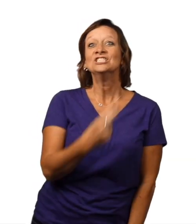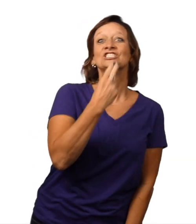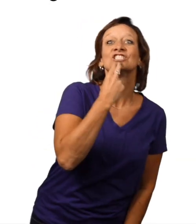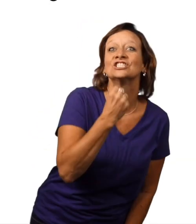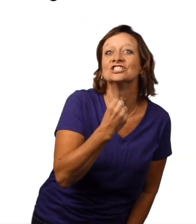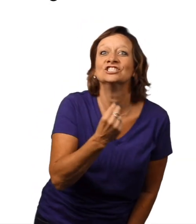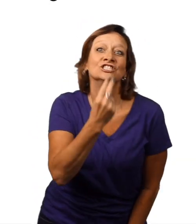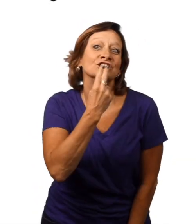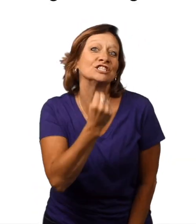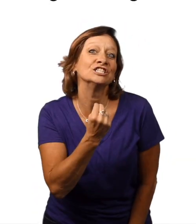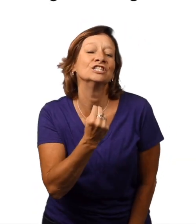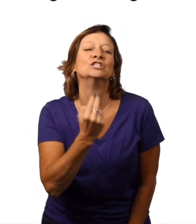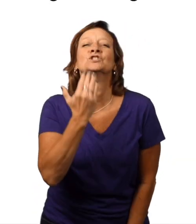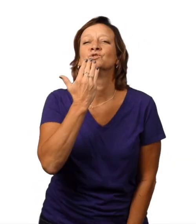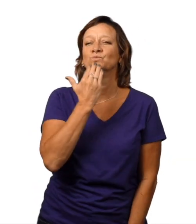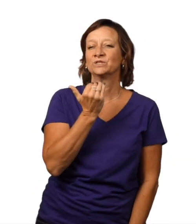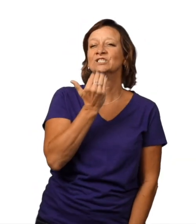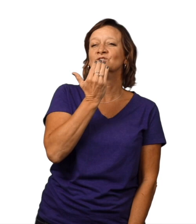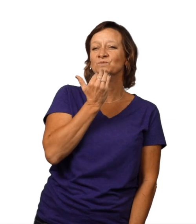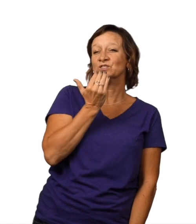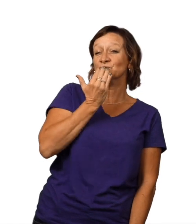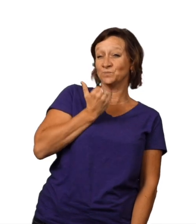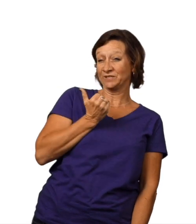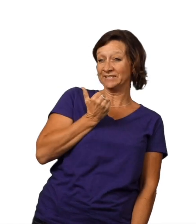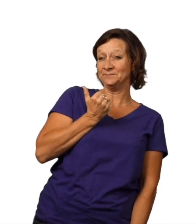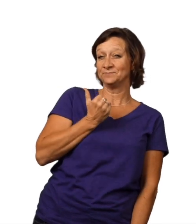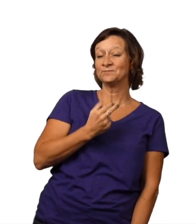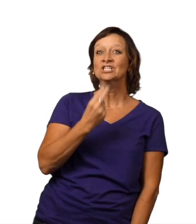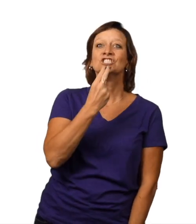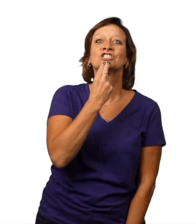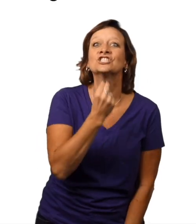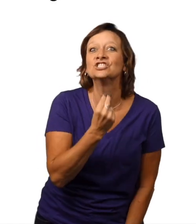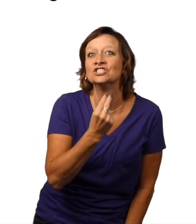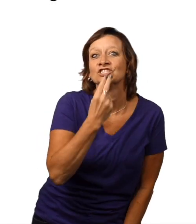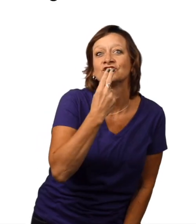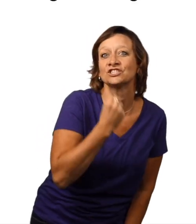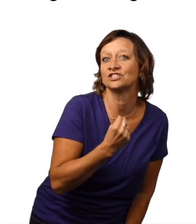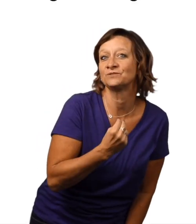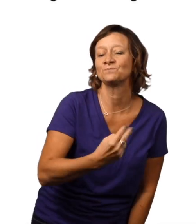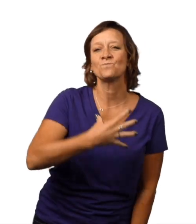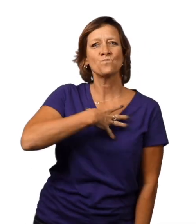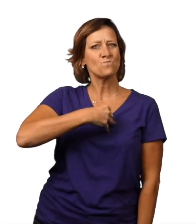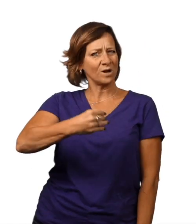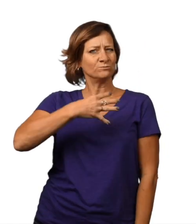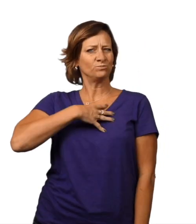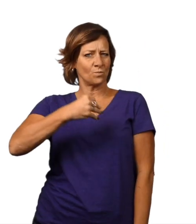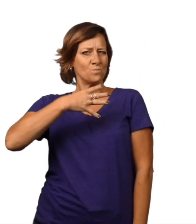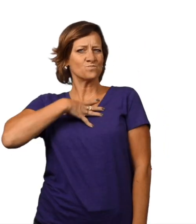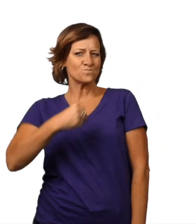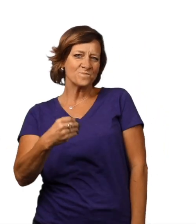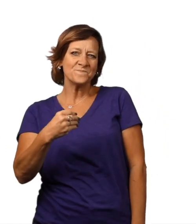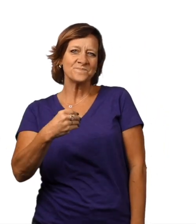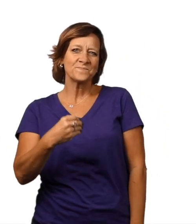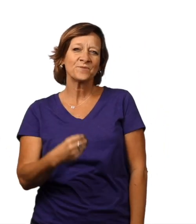Sugar, sugar. Sweet, sweet, sweet. Sugar, sugar. White, white, white.